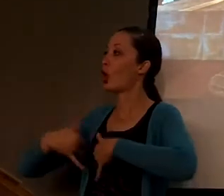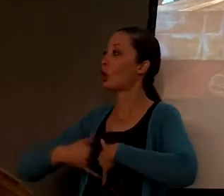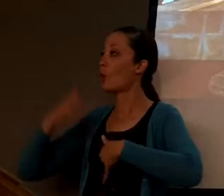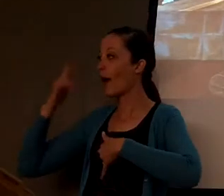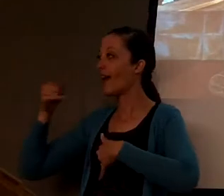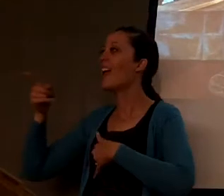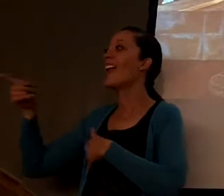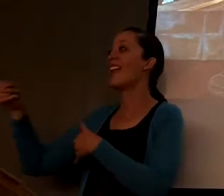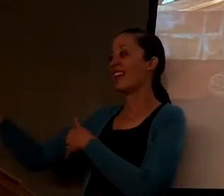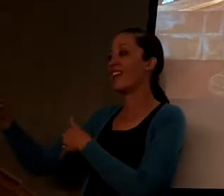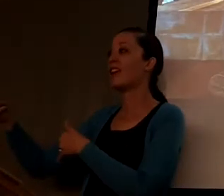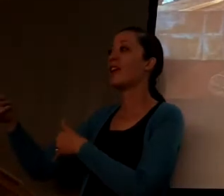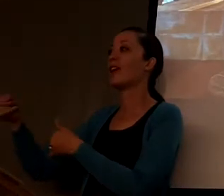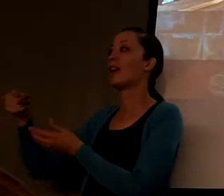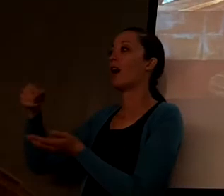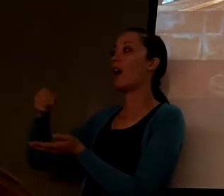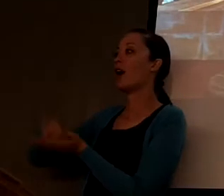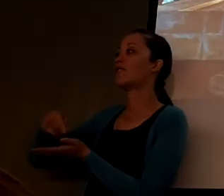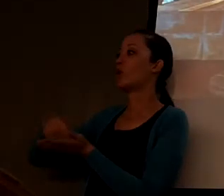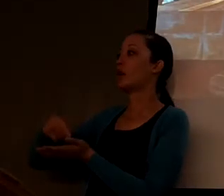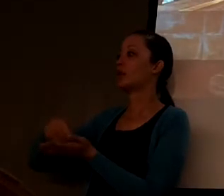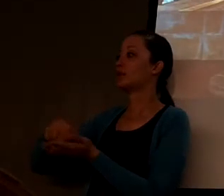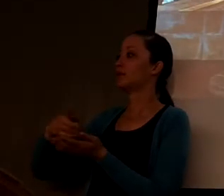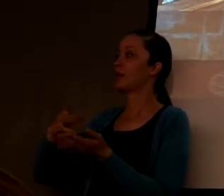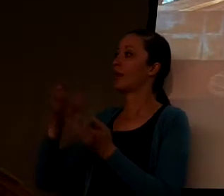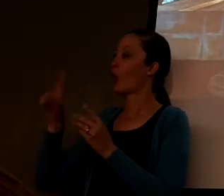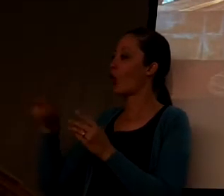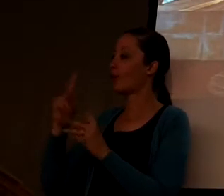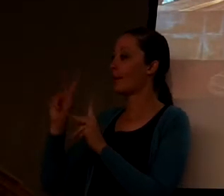Matthew was a tax collector, but